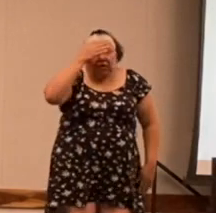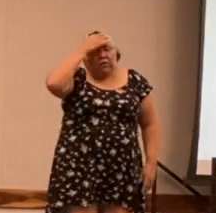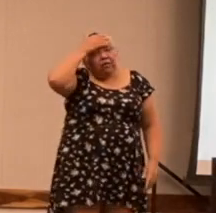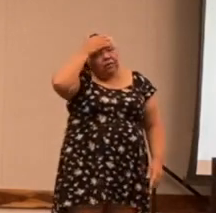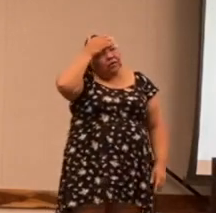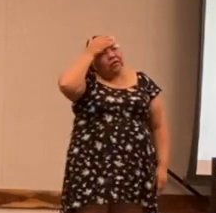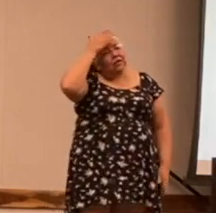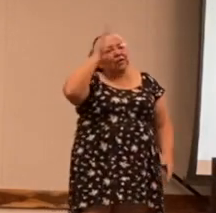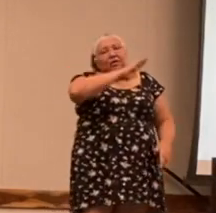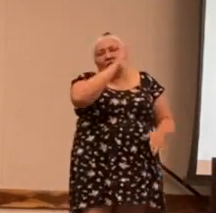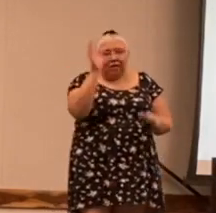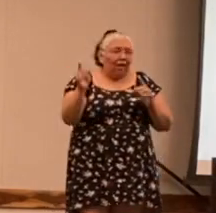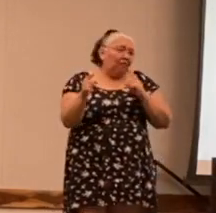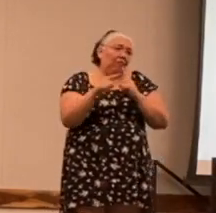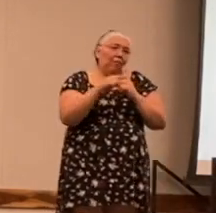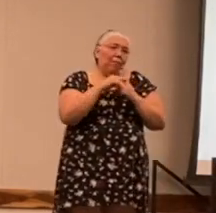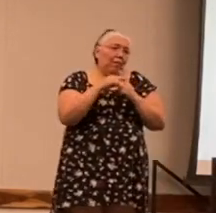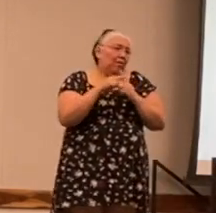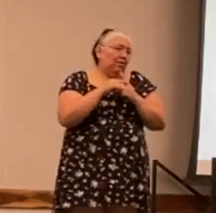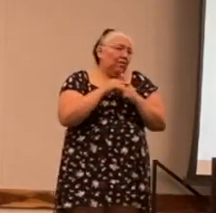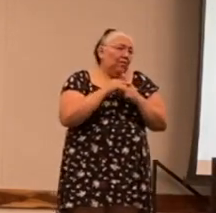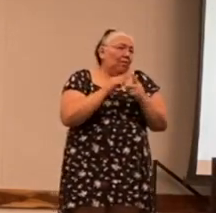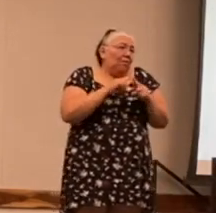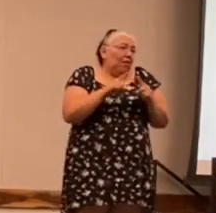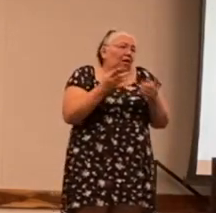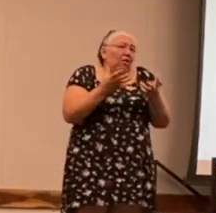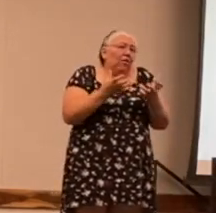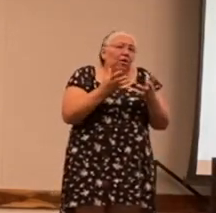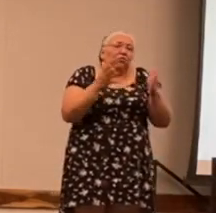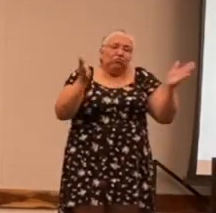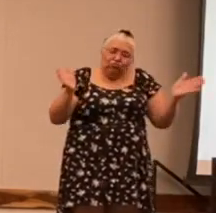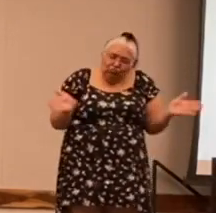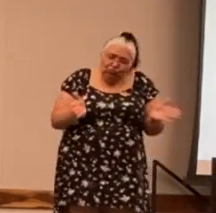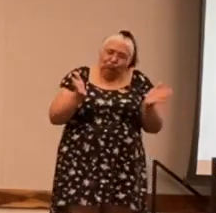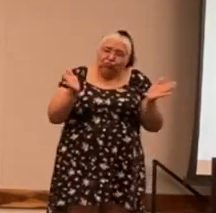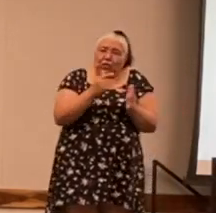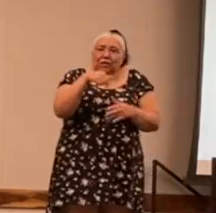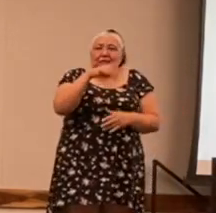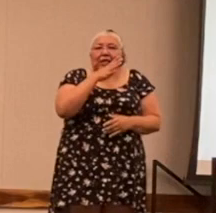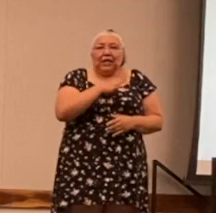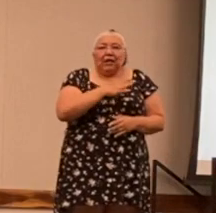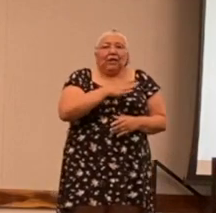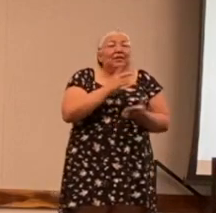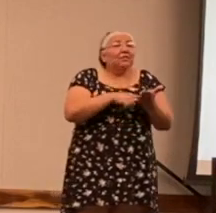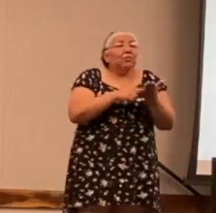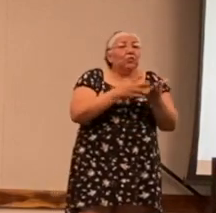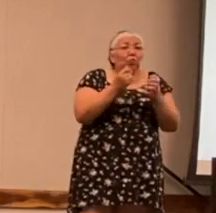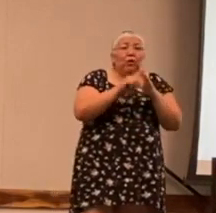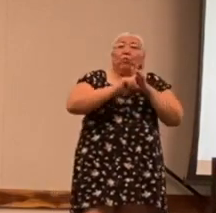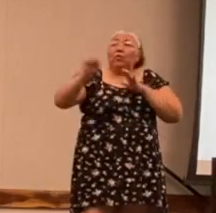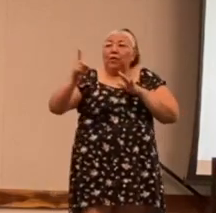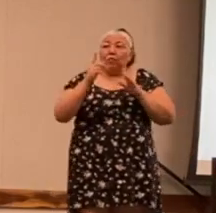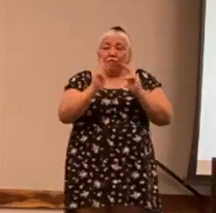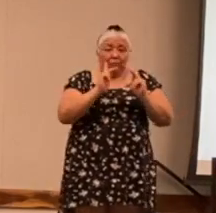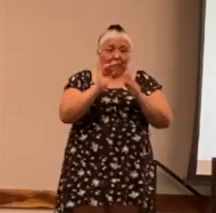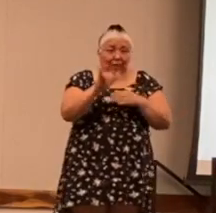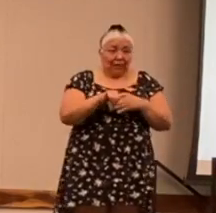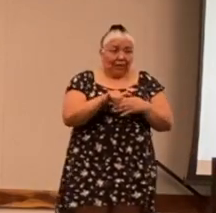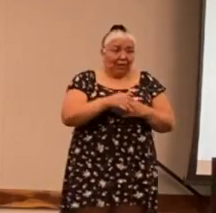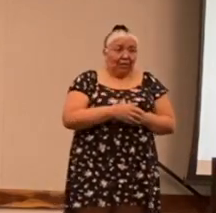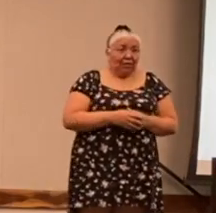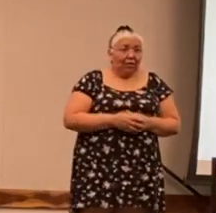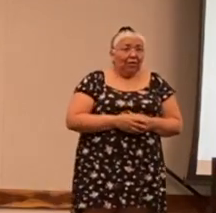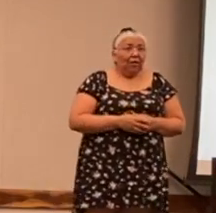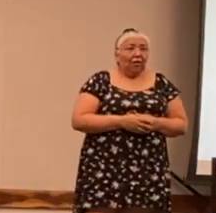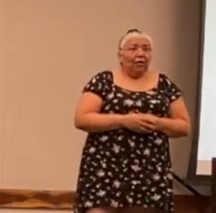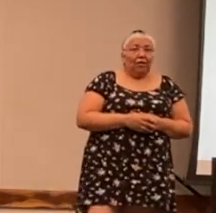was just never positive, right? But I just wanted to keep encouraging her, right? Sometimes you want to run away from people like that. You know what I'm saying? Just